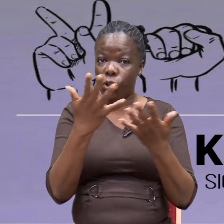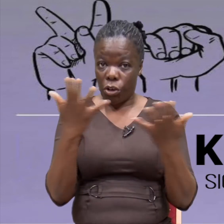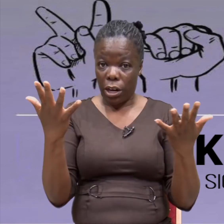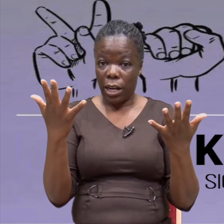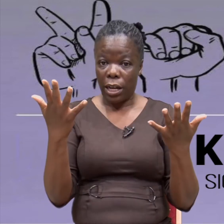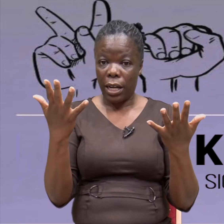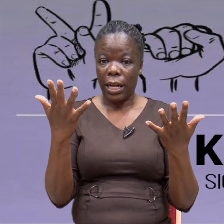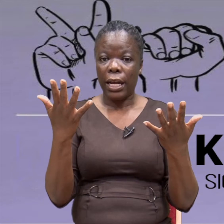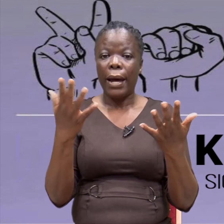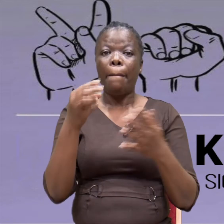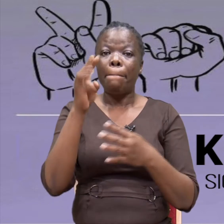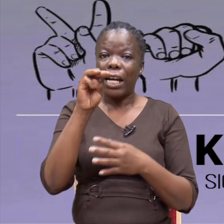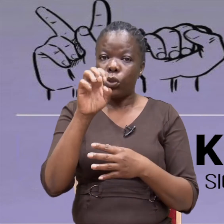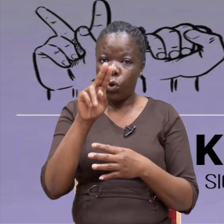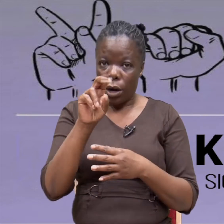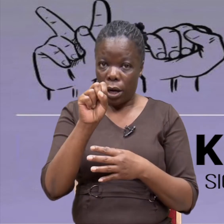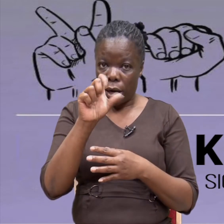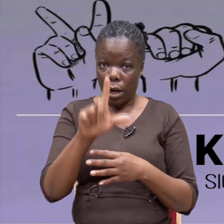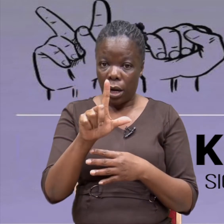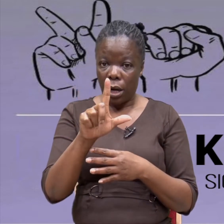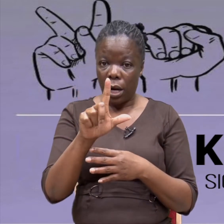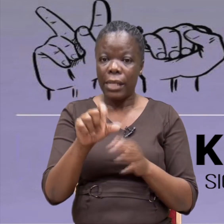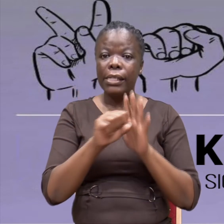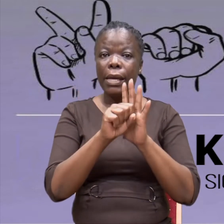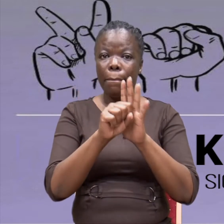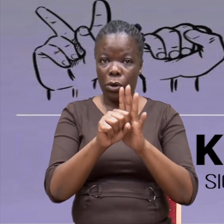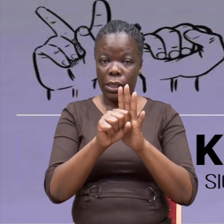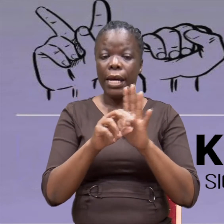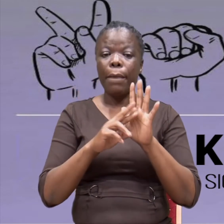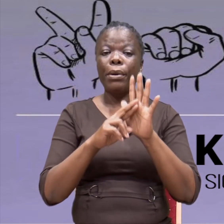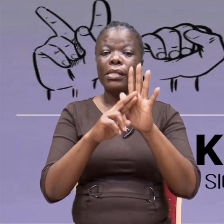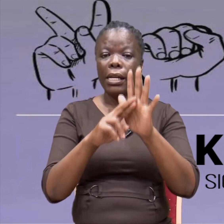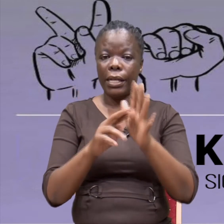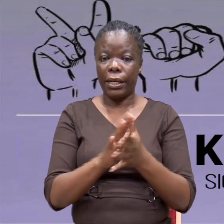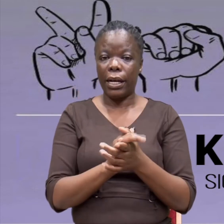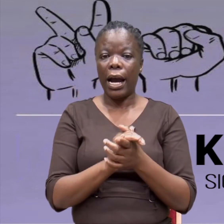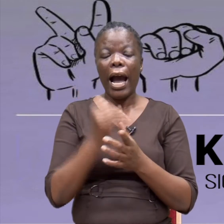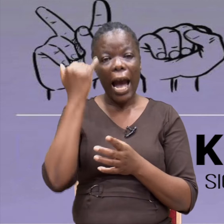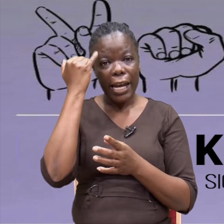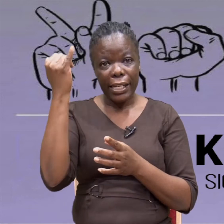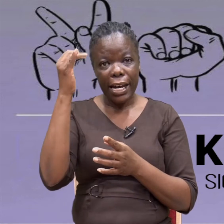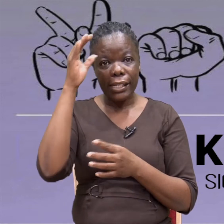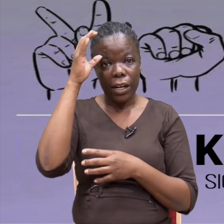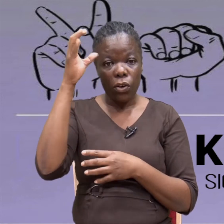gestural, manual symbols representing ideas and